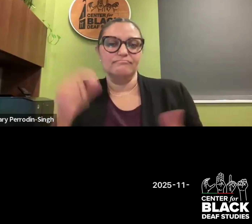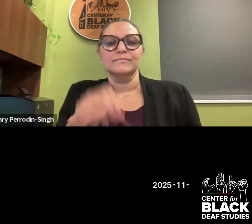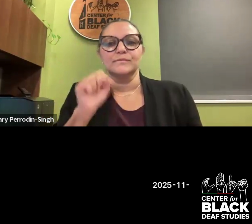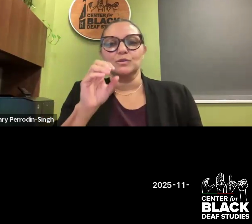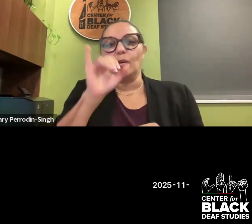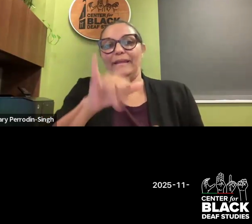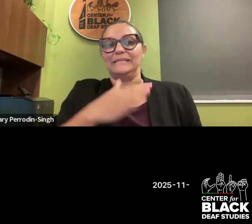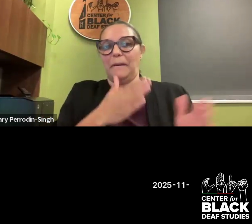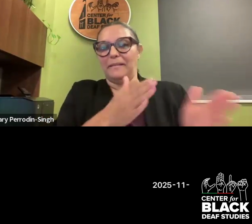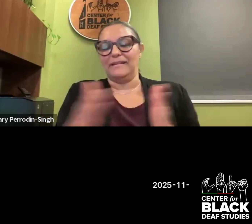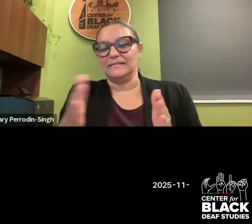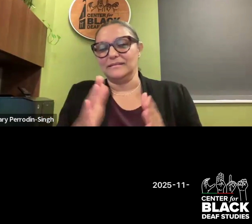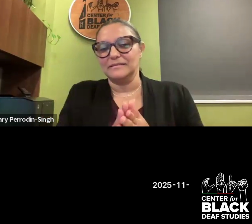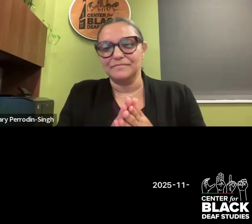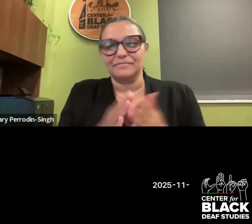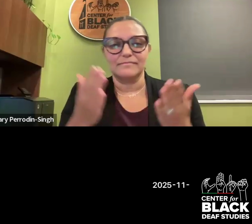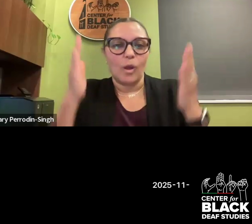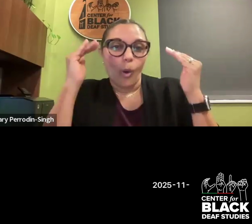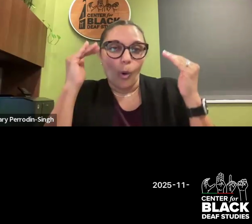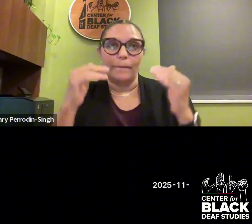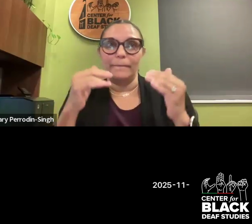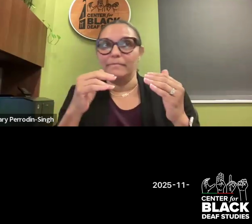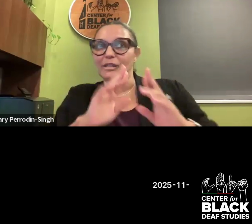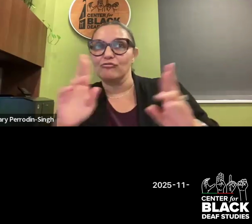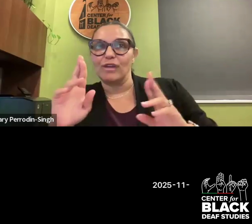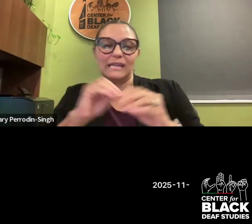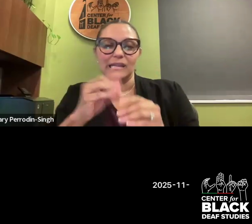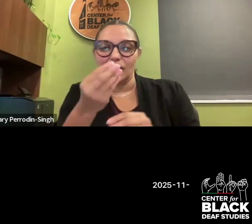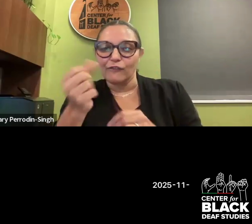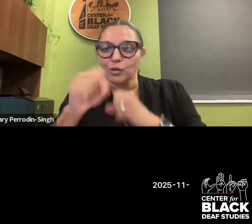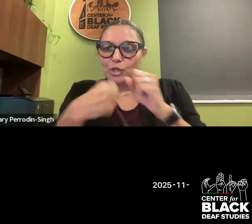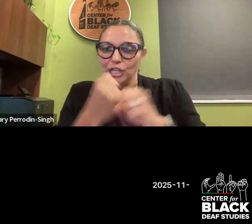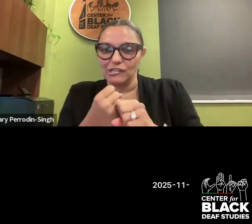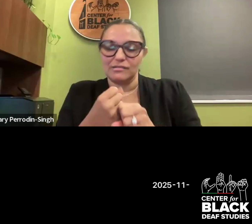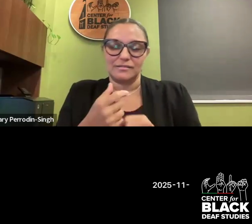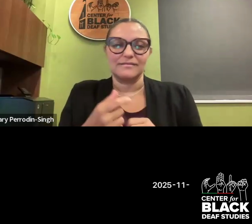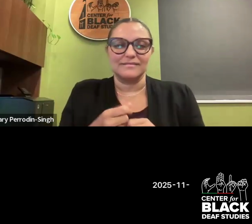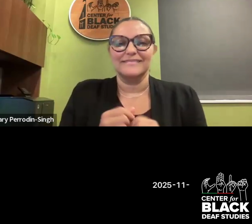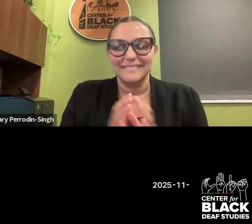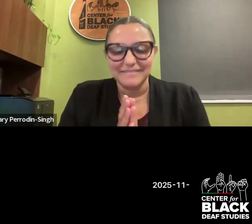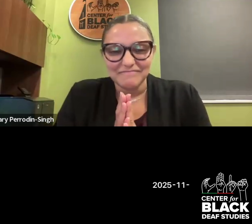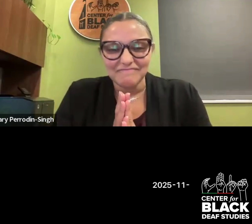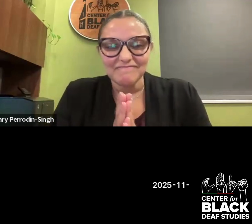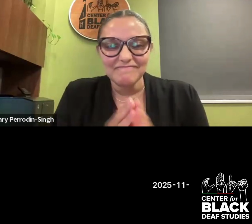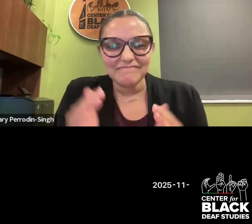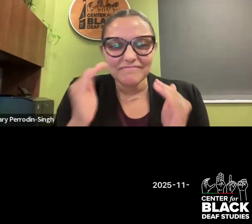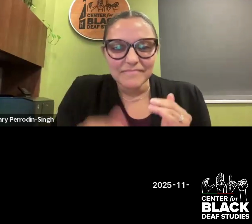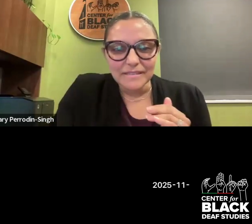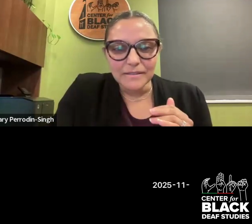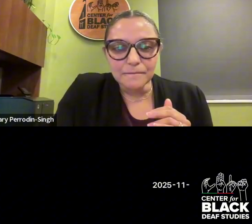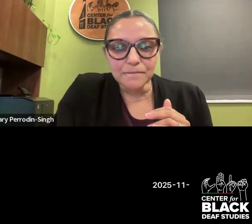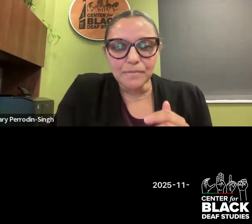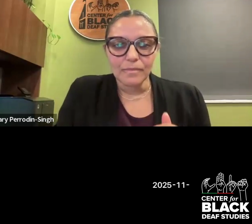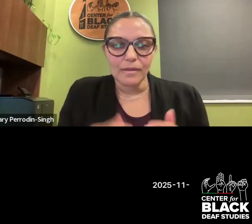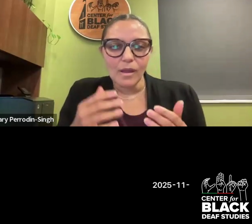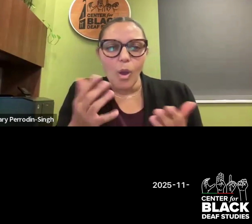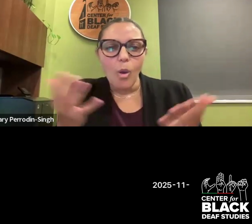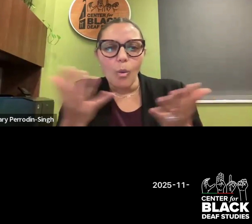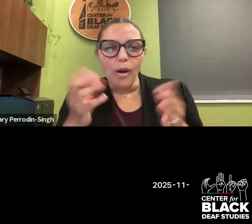are women. And so that's what I plan to do here at Gallaudet University. So I'm hoping that to be prepared and ready in the next few